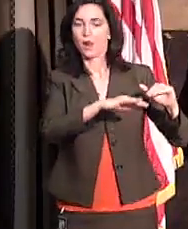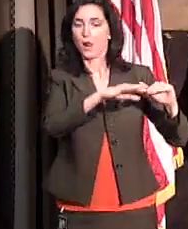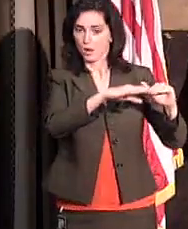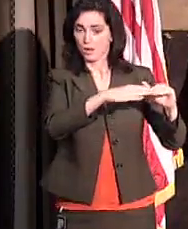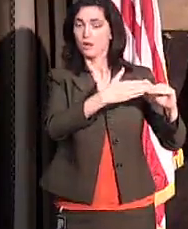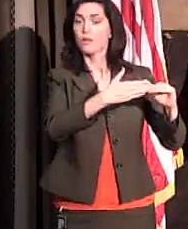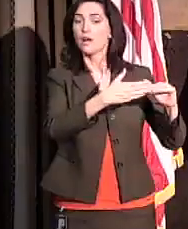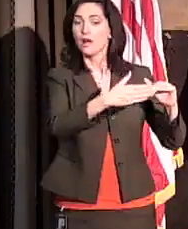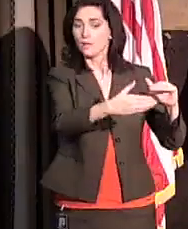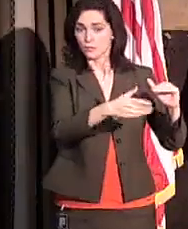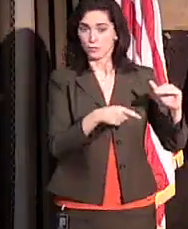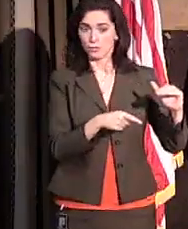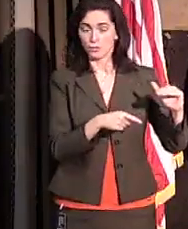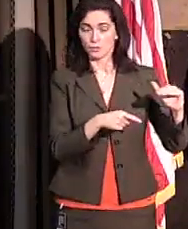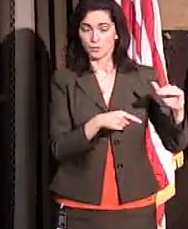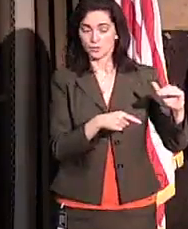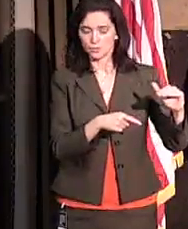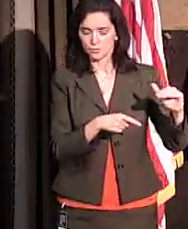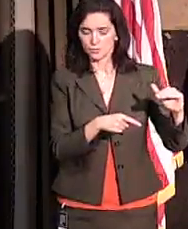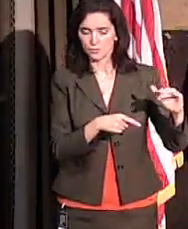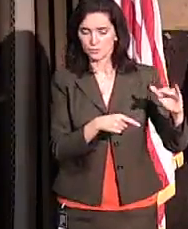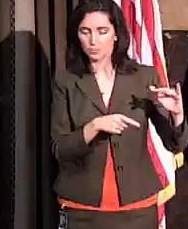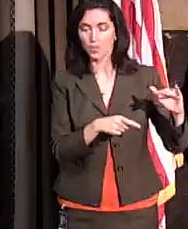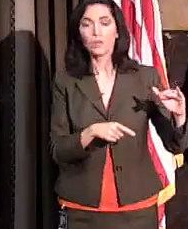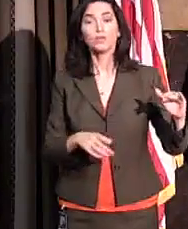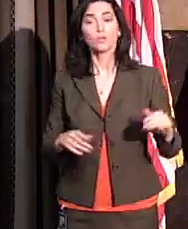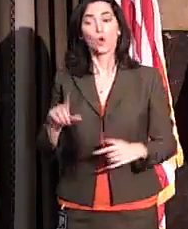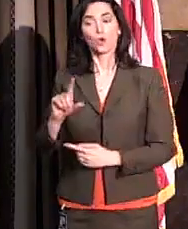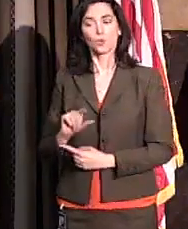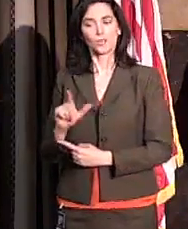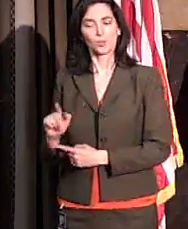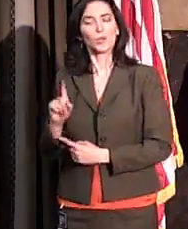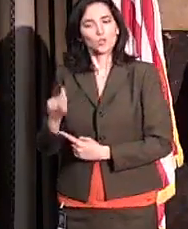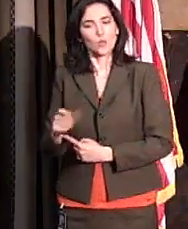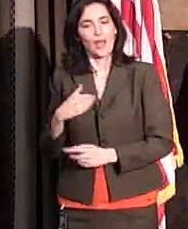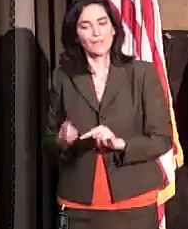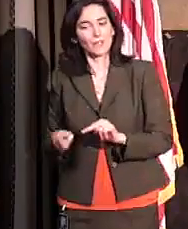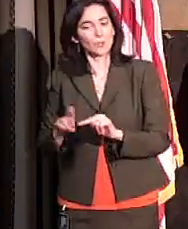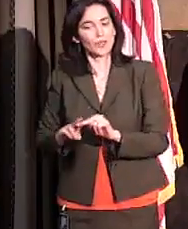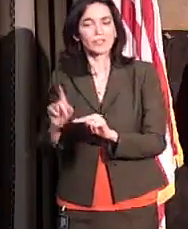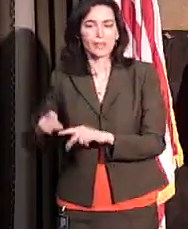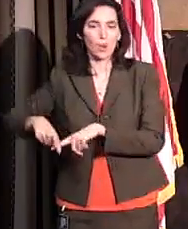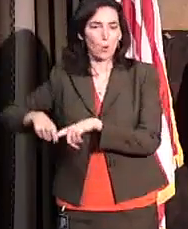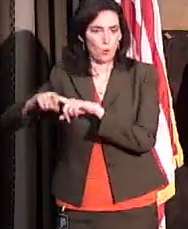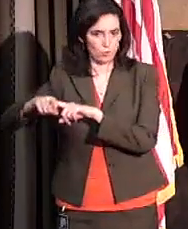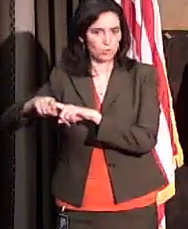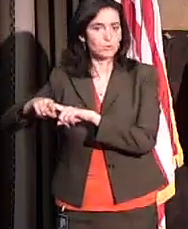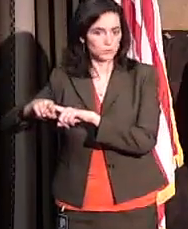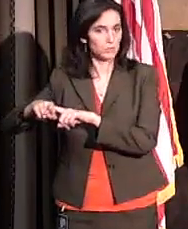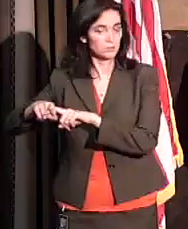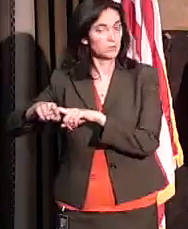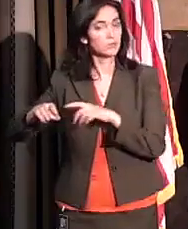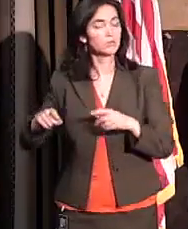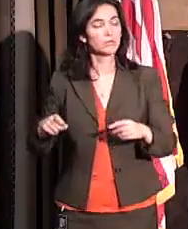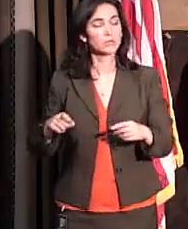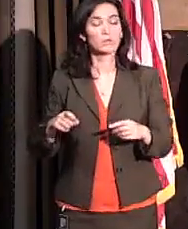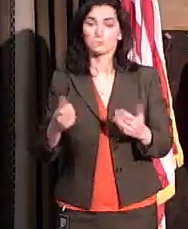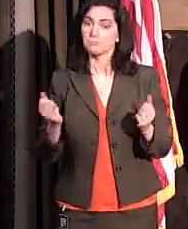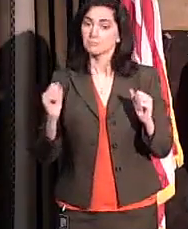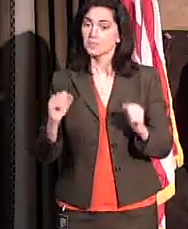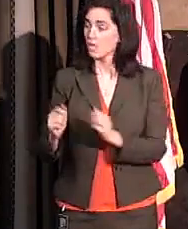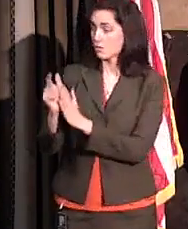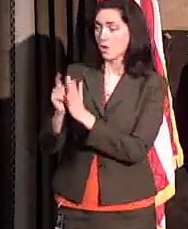suspend the increase that would otherwise occur in 2021. We can do that and without